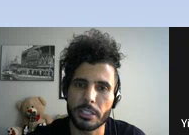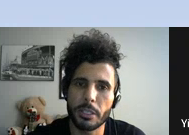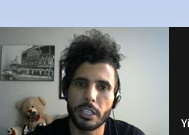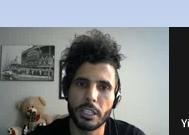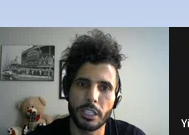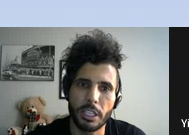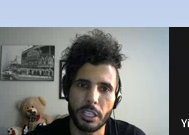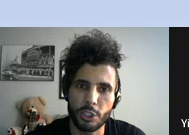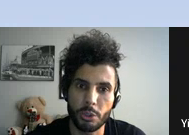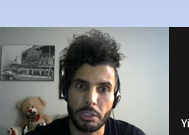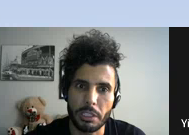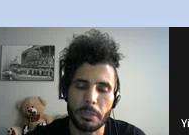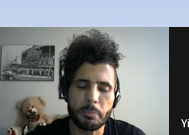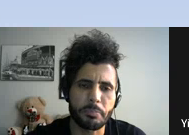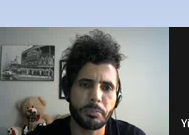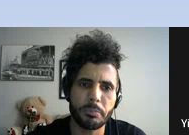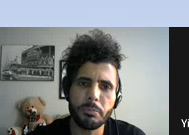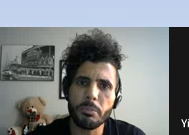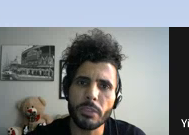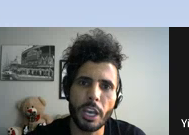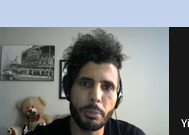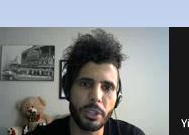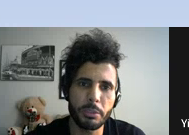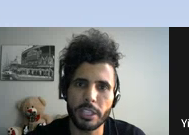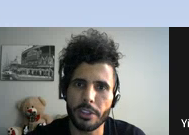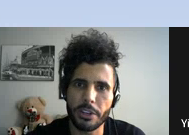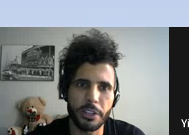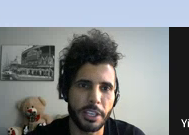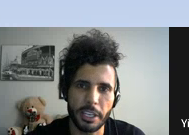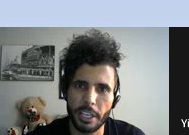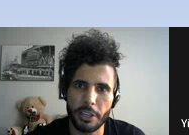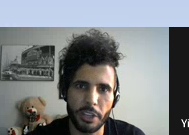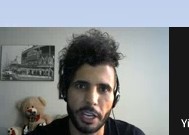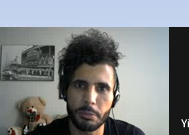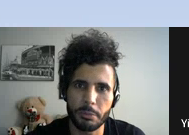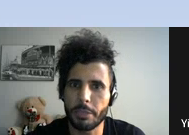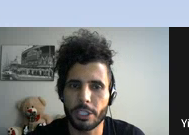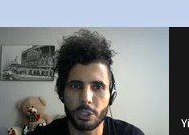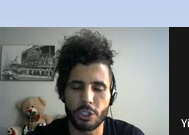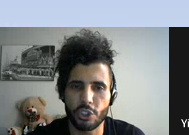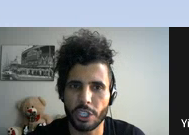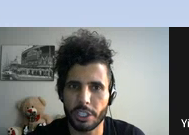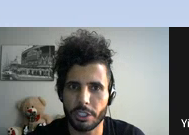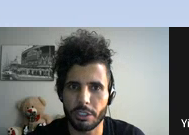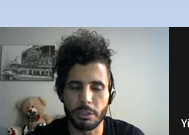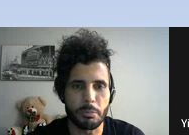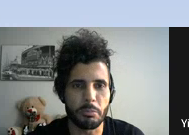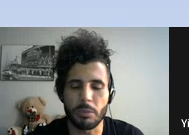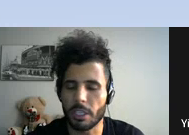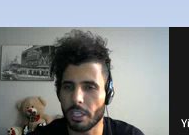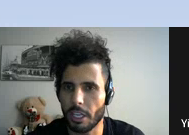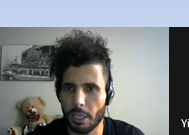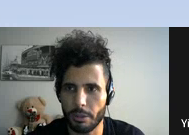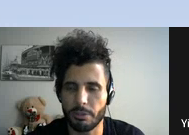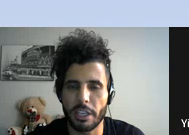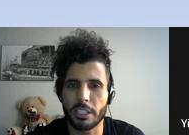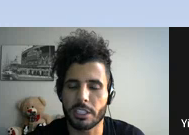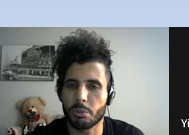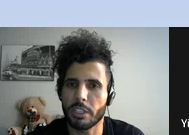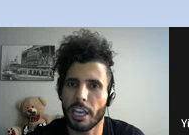is shortly. I put them together and I thought maybe I could share the findings that we